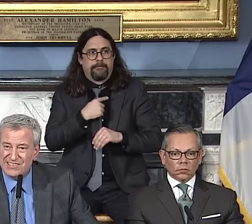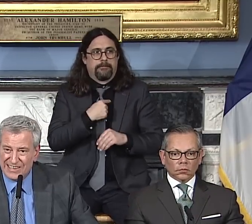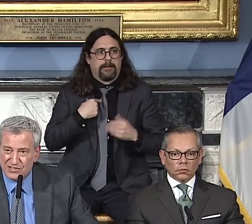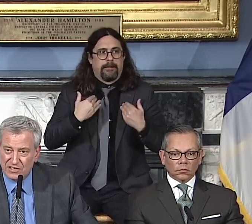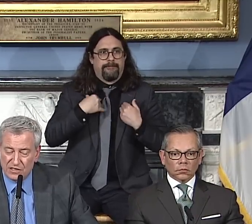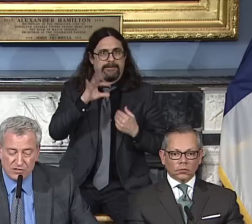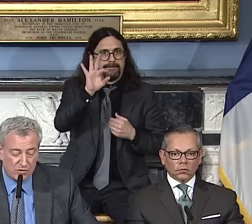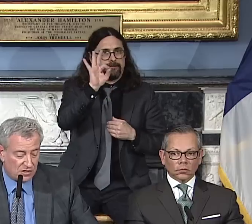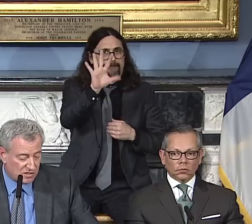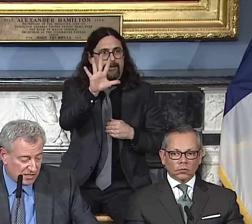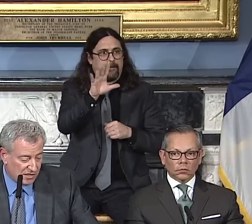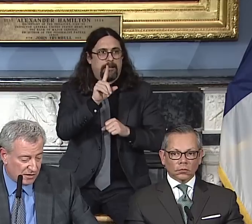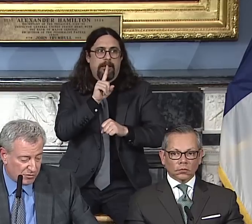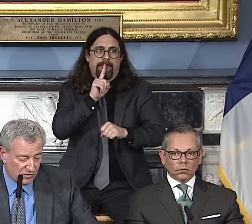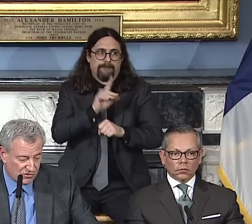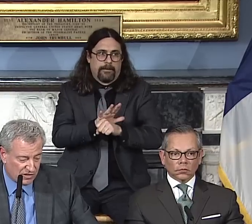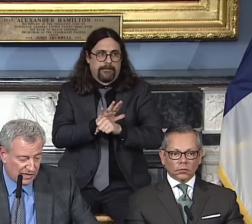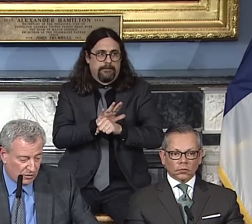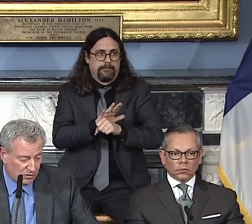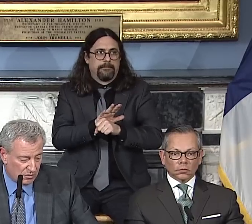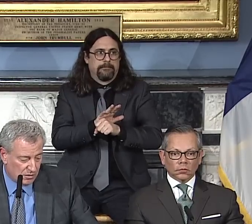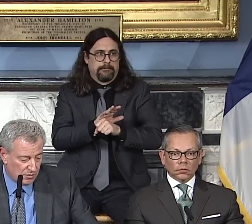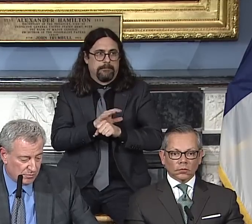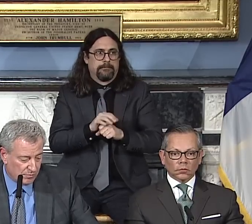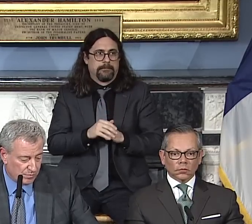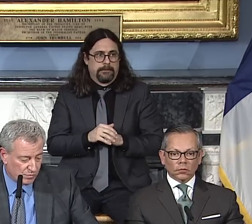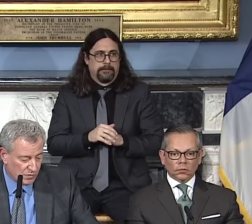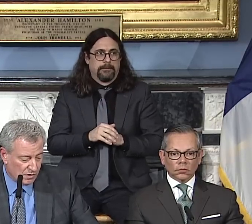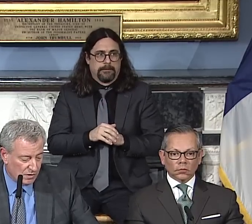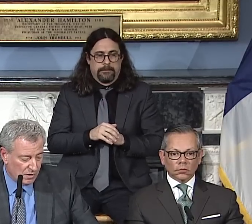new since yesterday, so you can see the progression now.